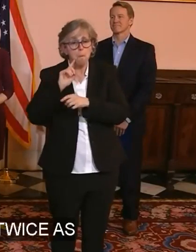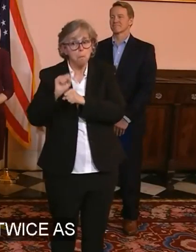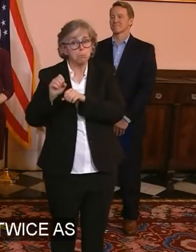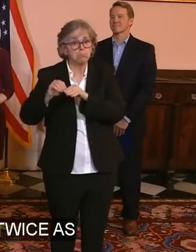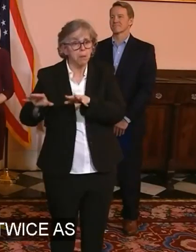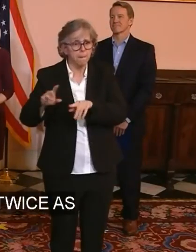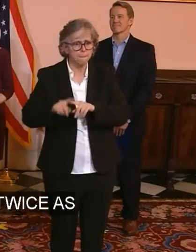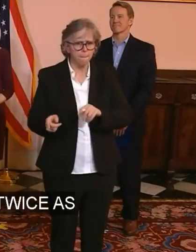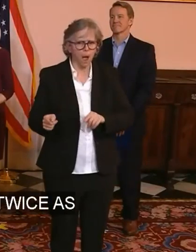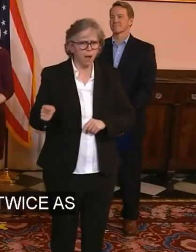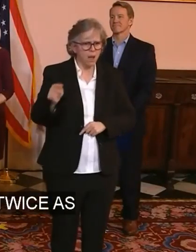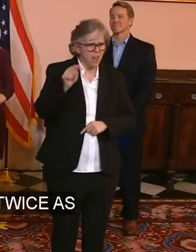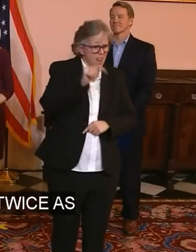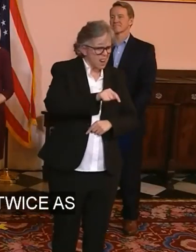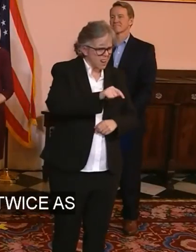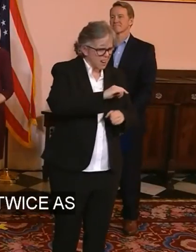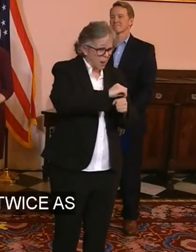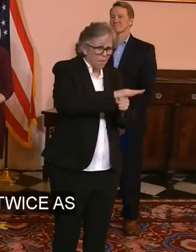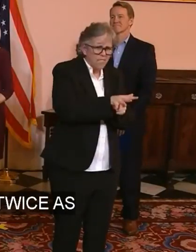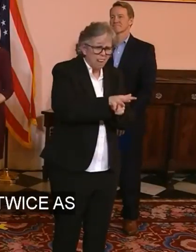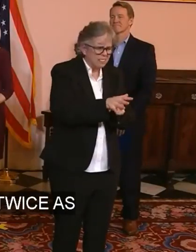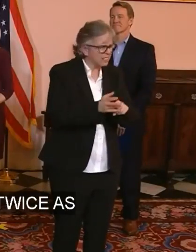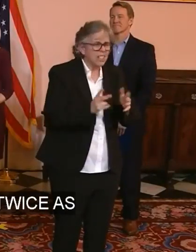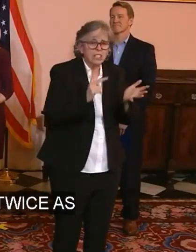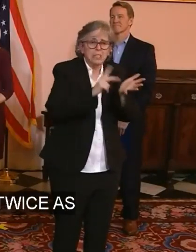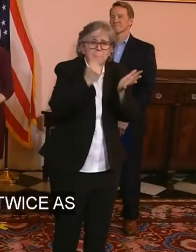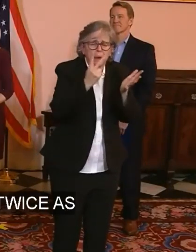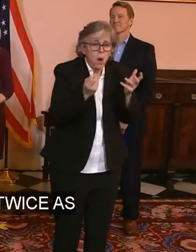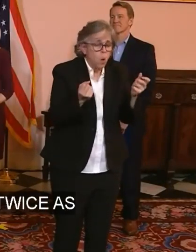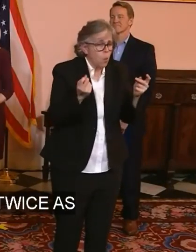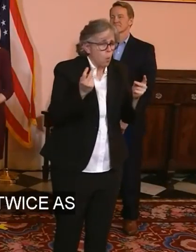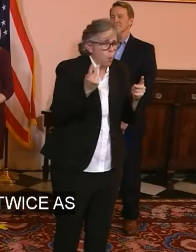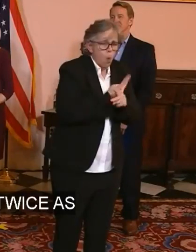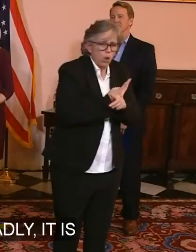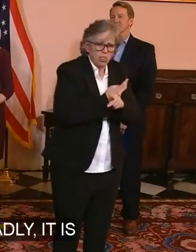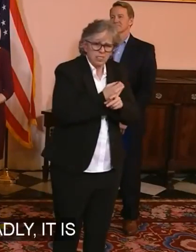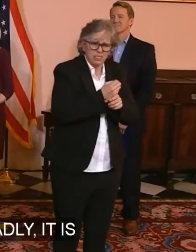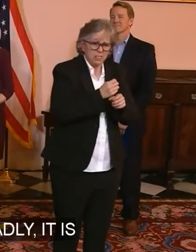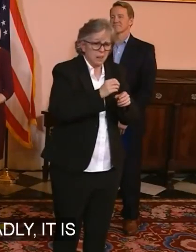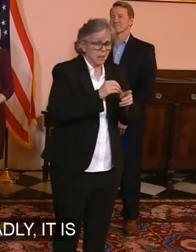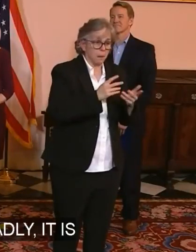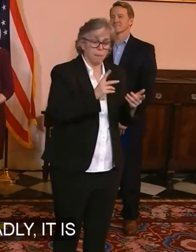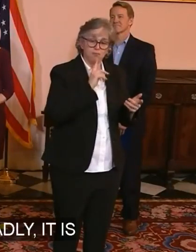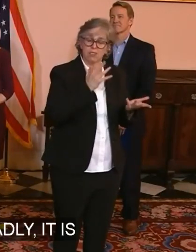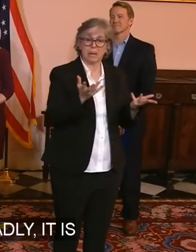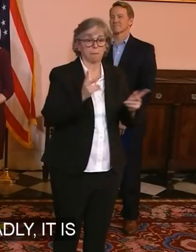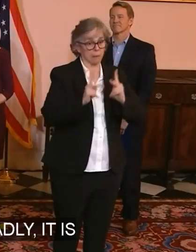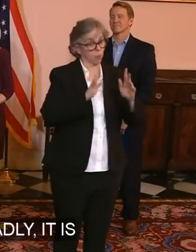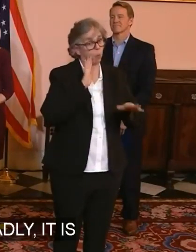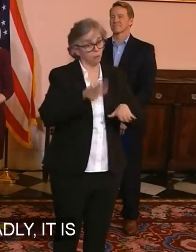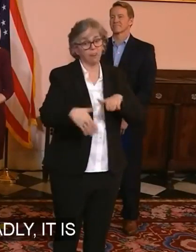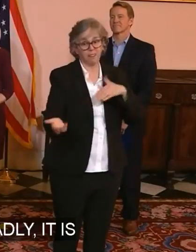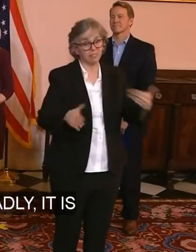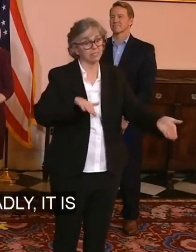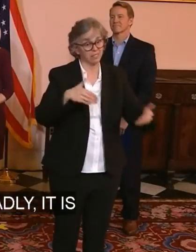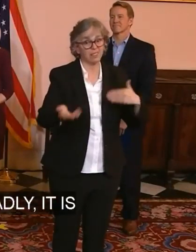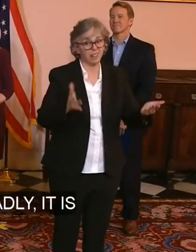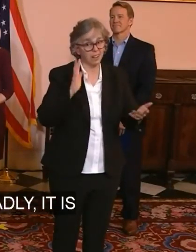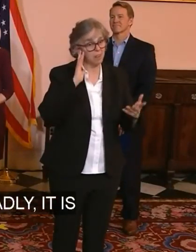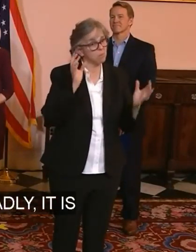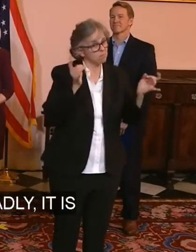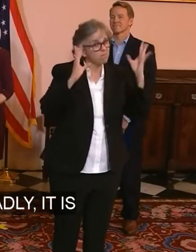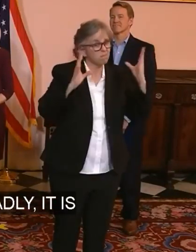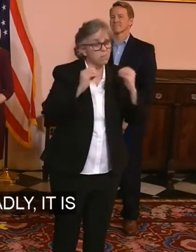times as deadly. It is coming after us. And we have to take whatever action is